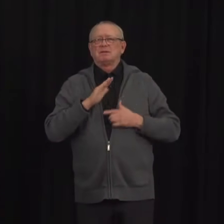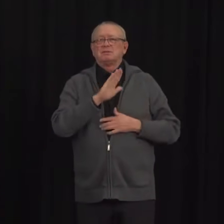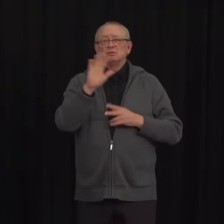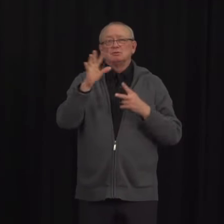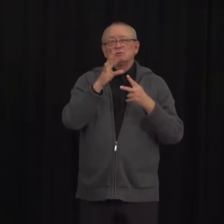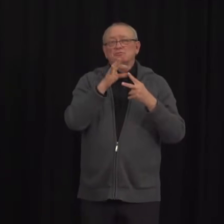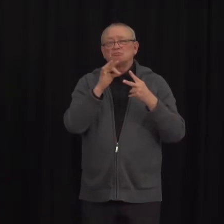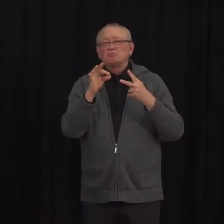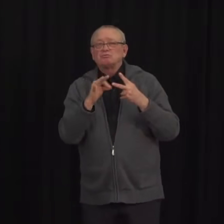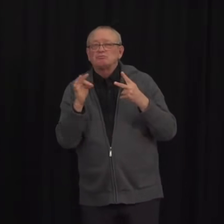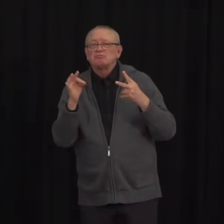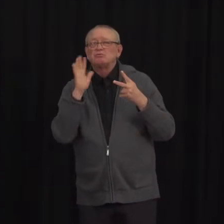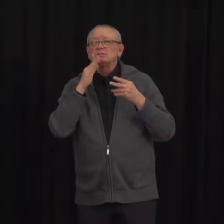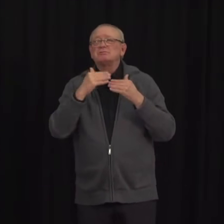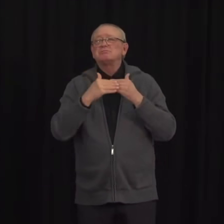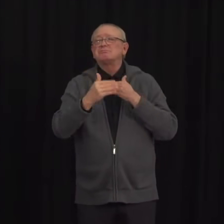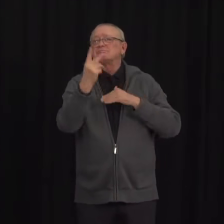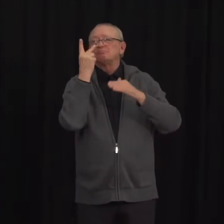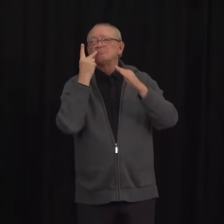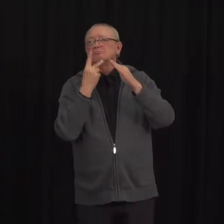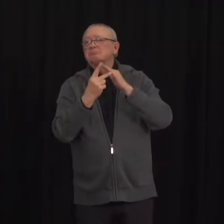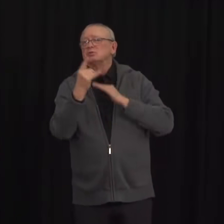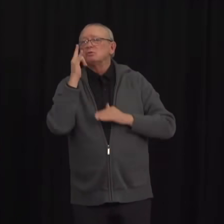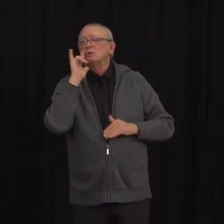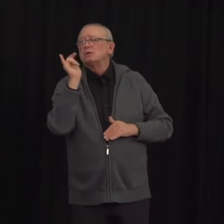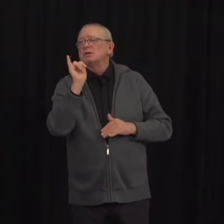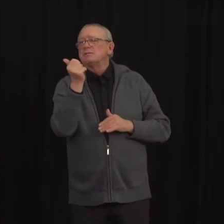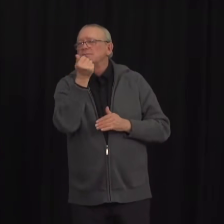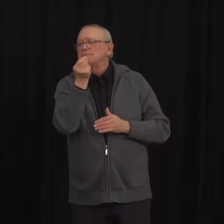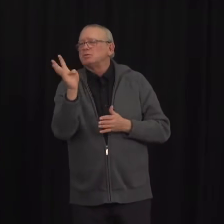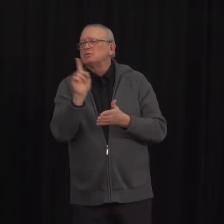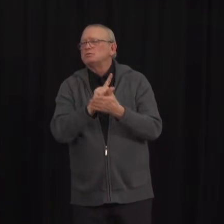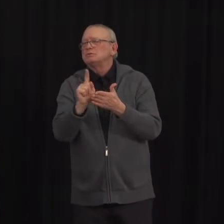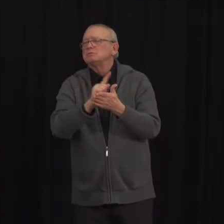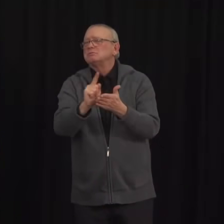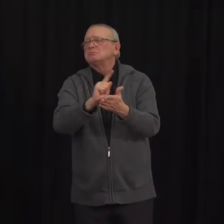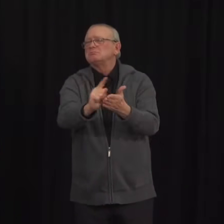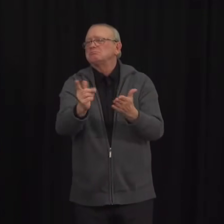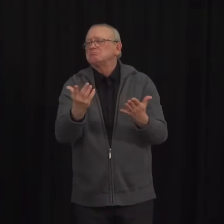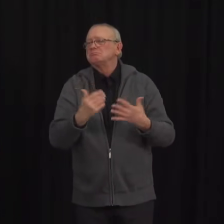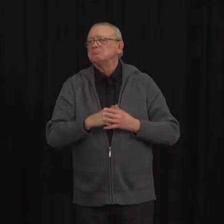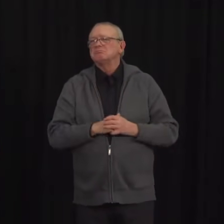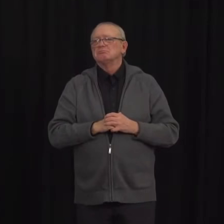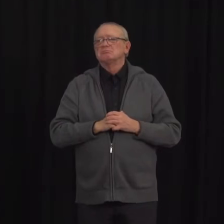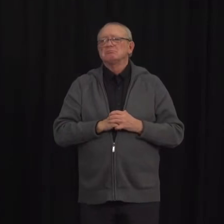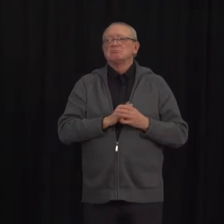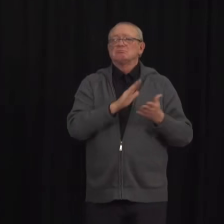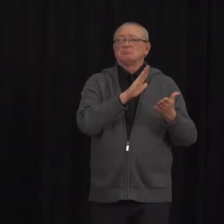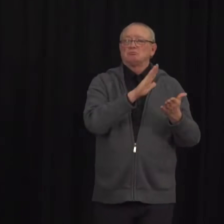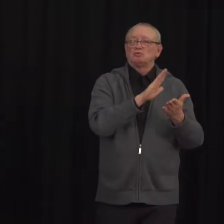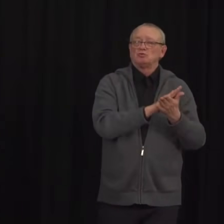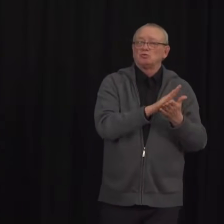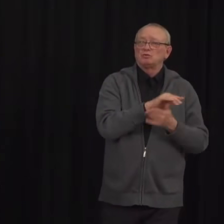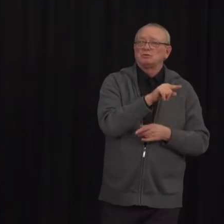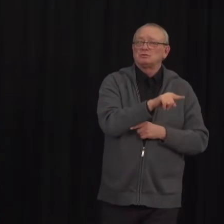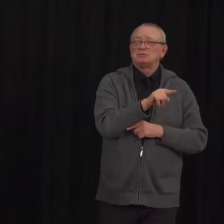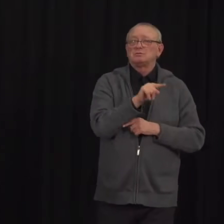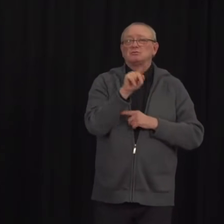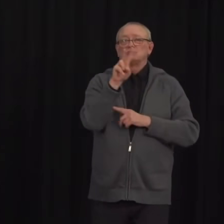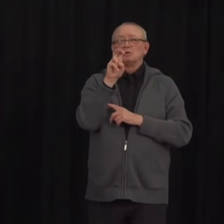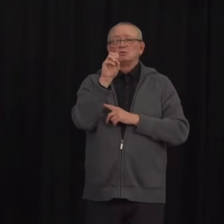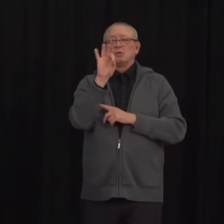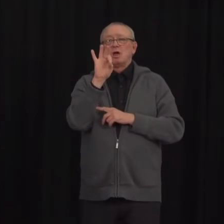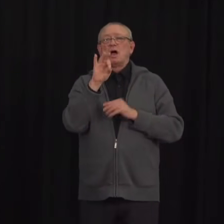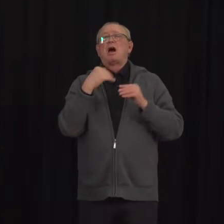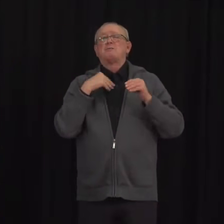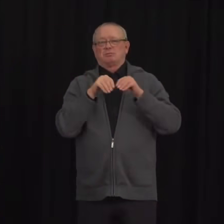weeks. Turning to schools, there are currently active alerts or outbreaks in 309 schools, about 13% of